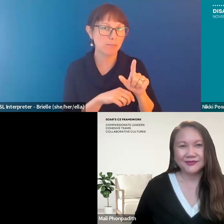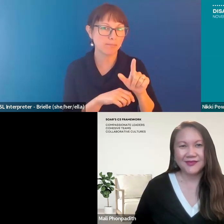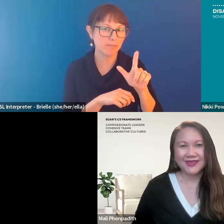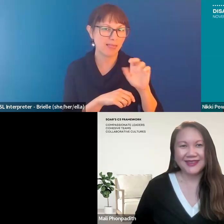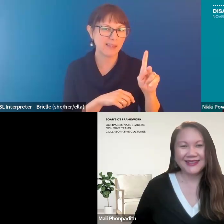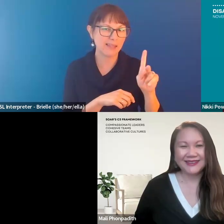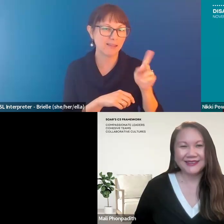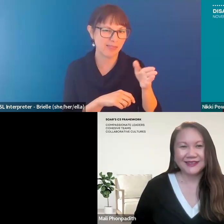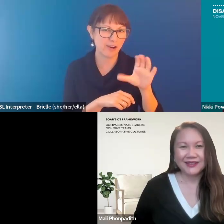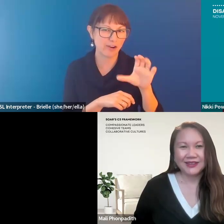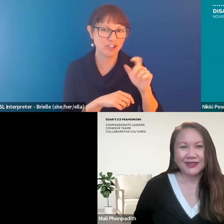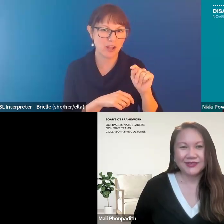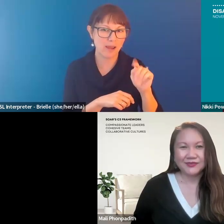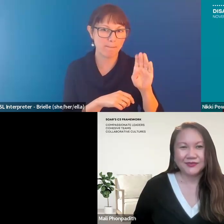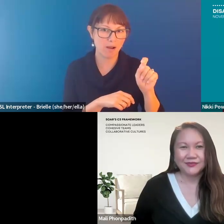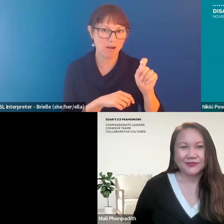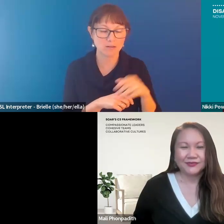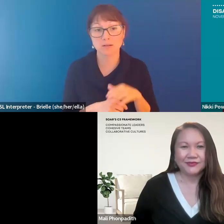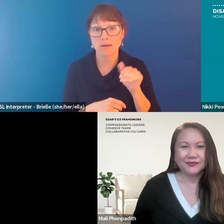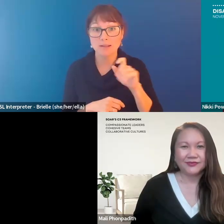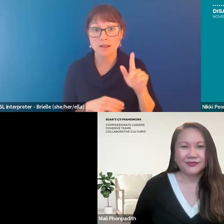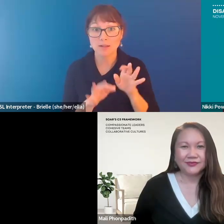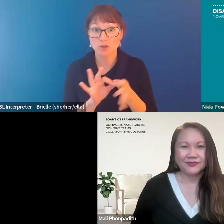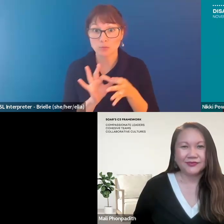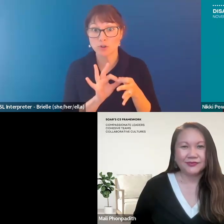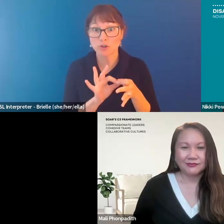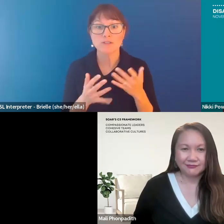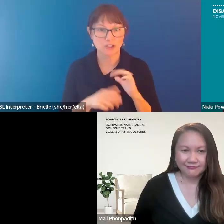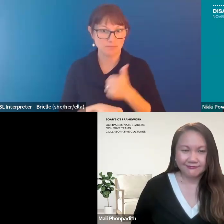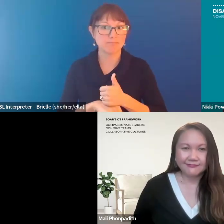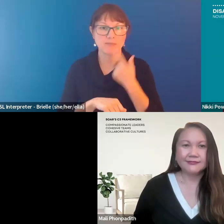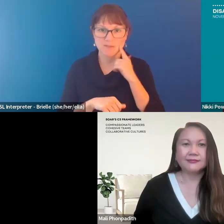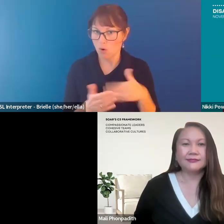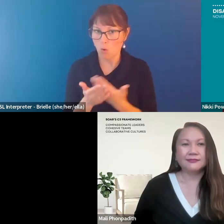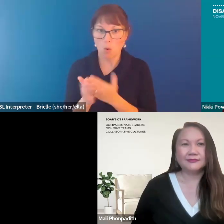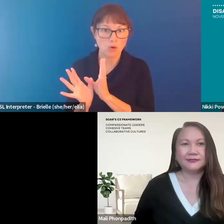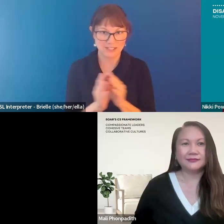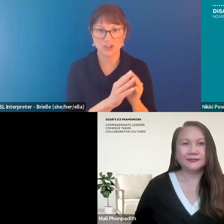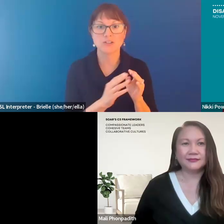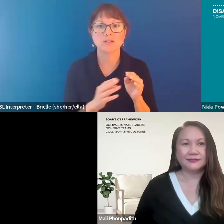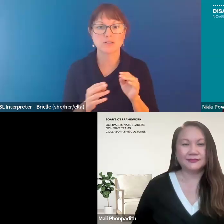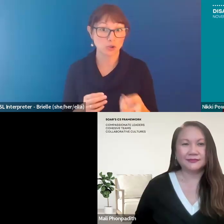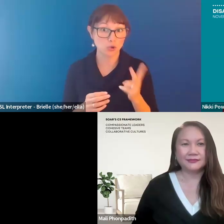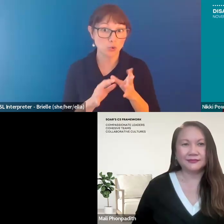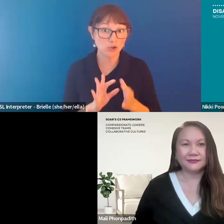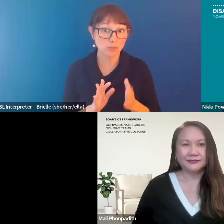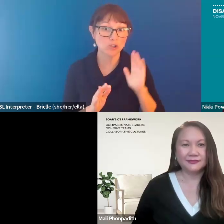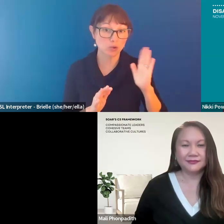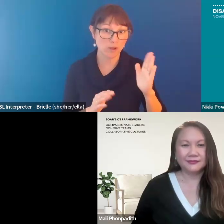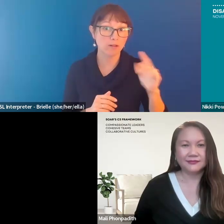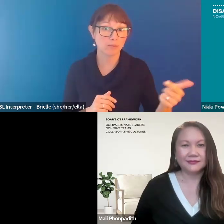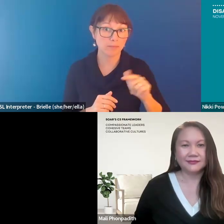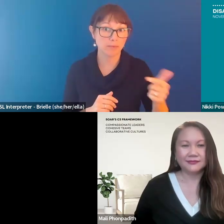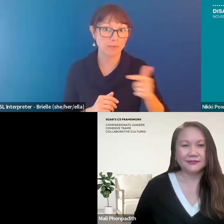chat box. ASL interpretation has been arranged for all sessions. Two interpreters will